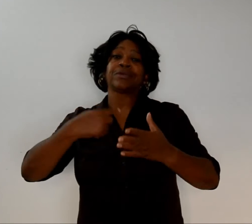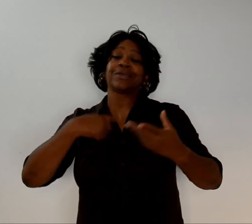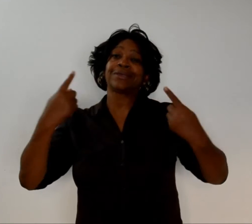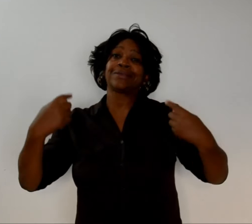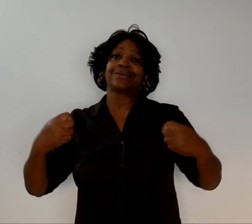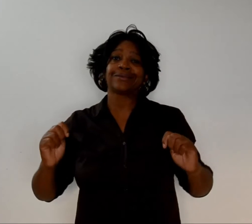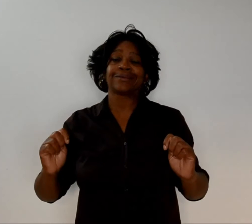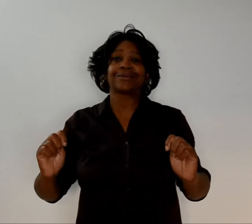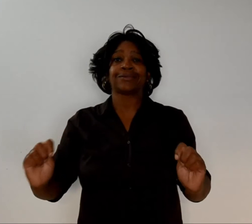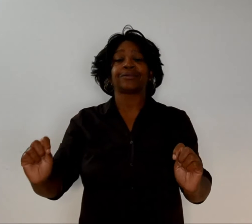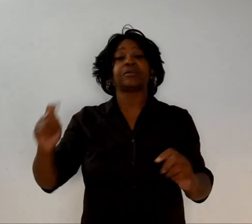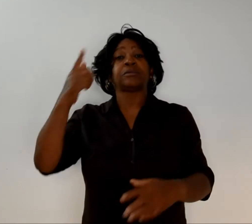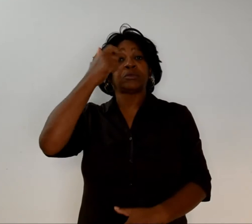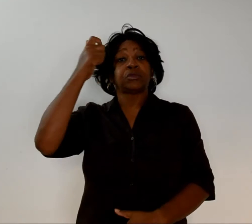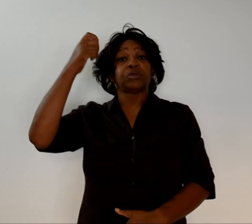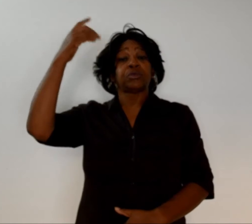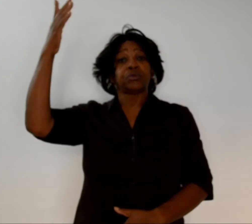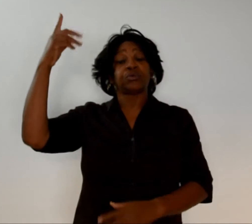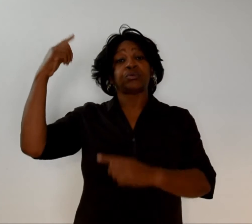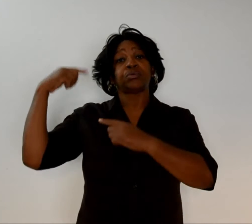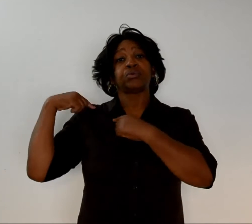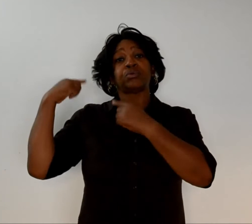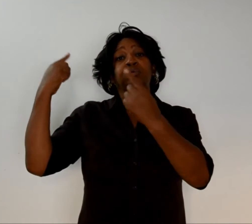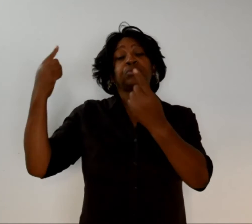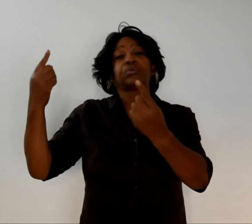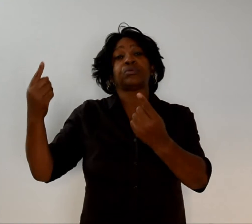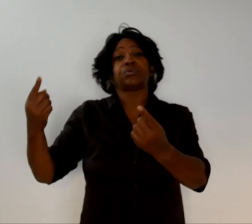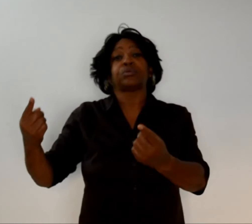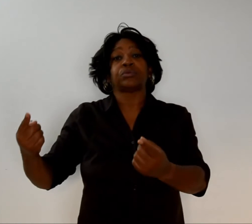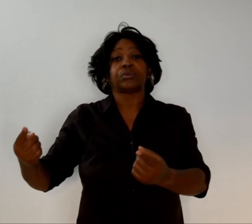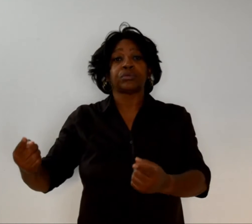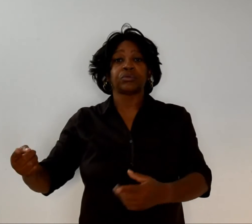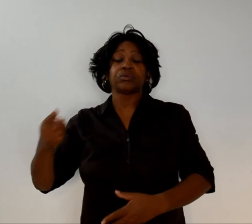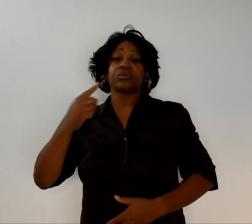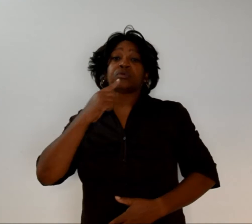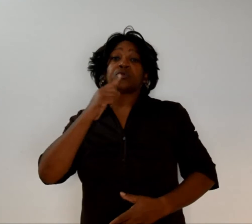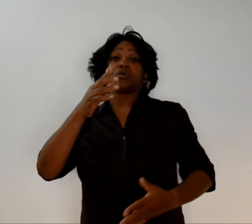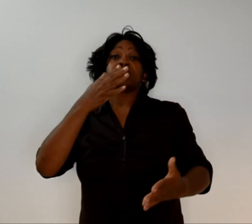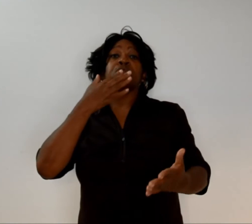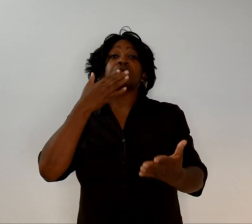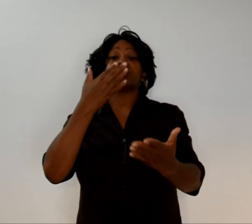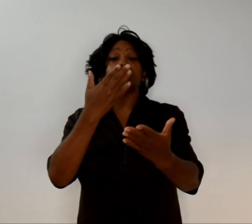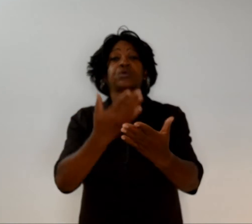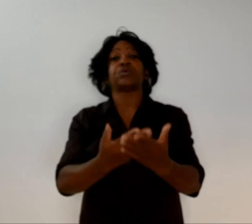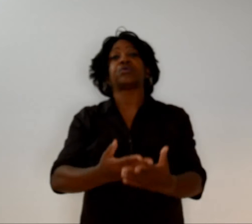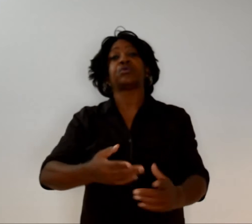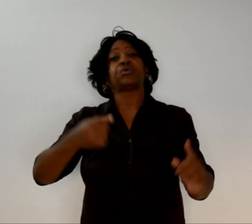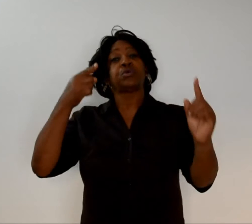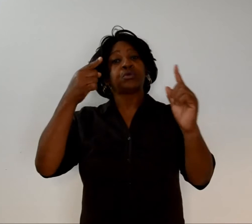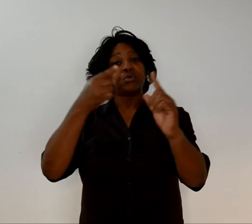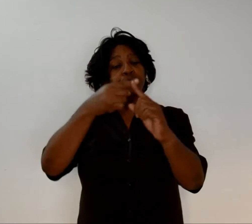Lift those voices and say, talk to him, tell him. So to me.